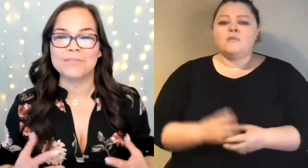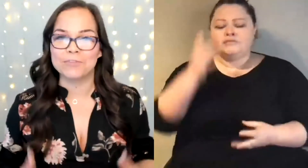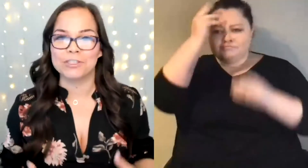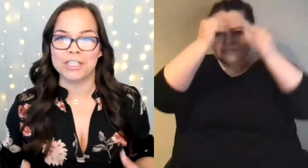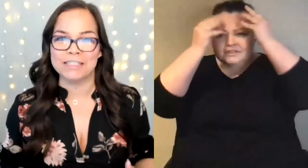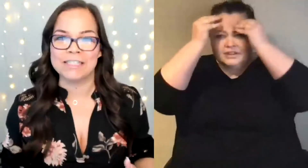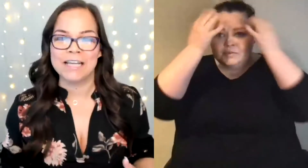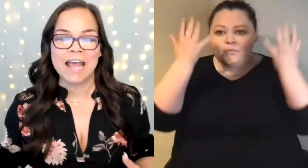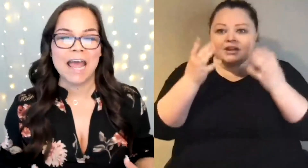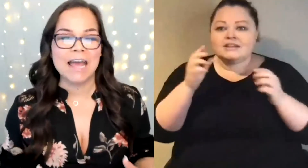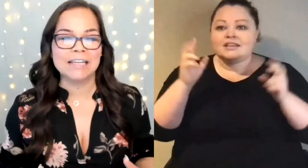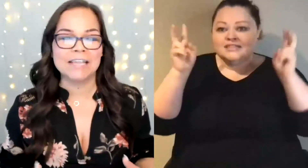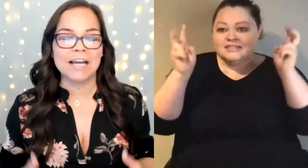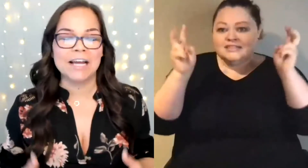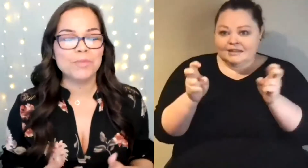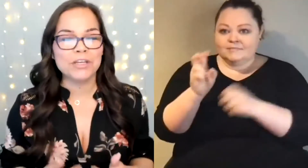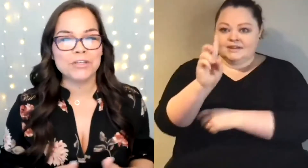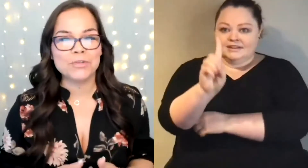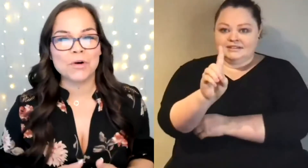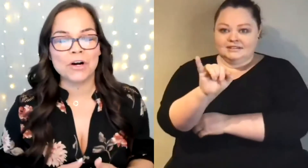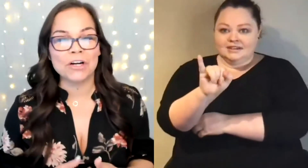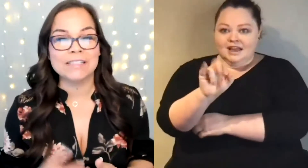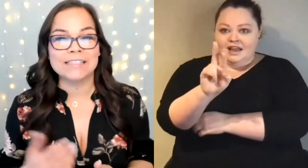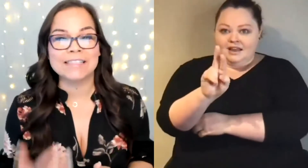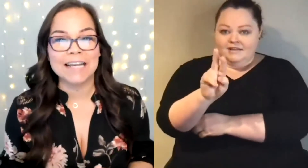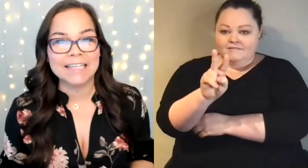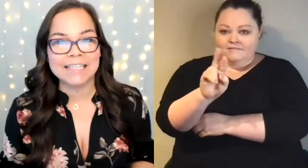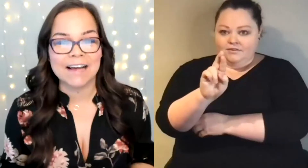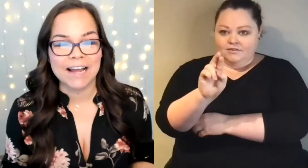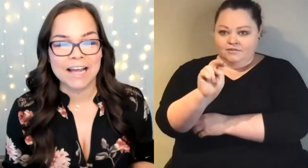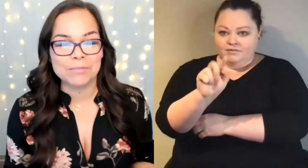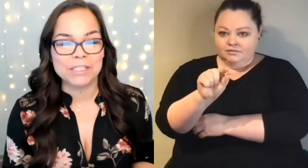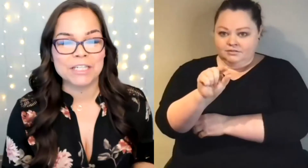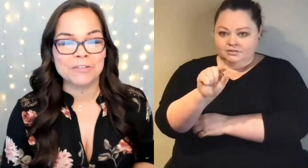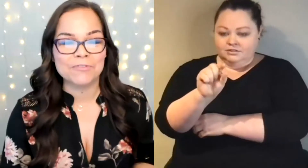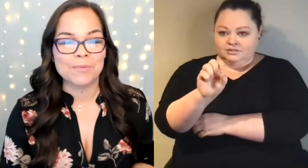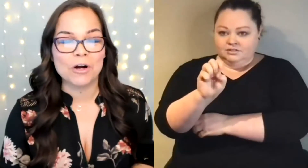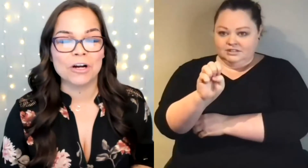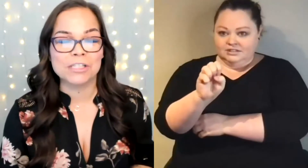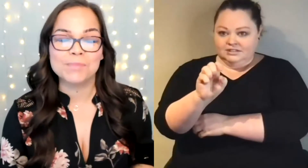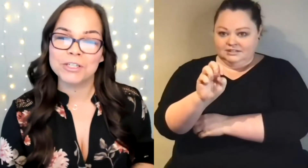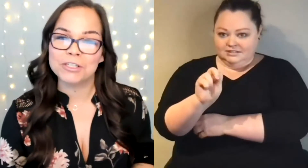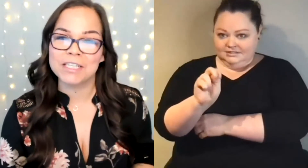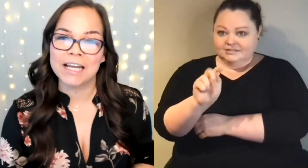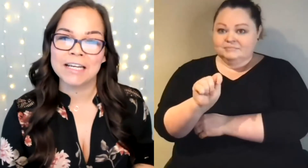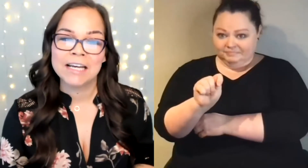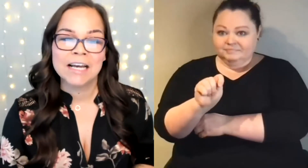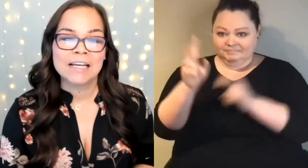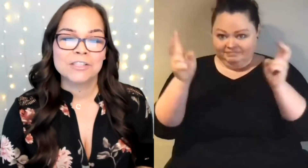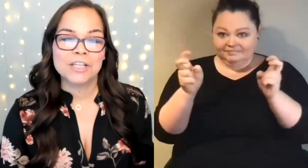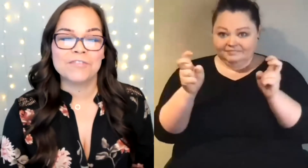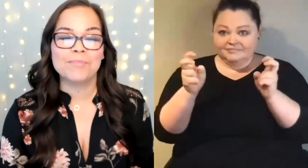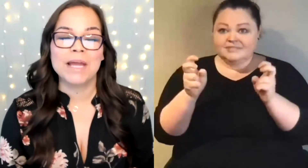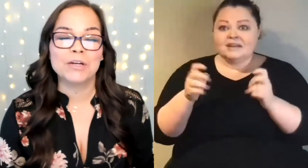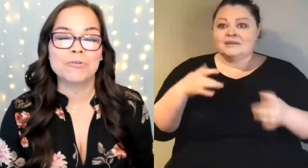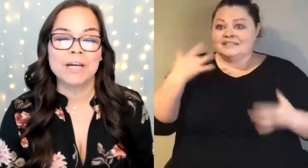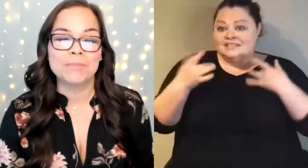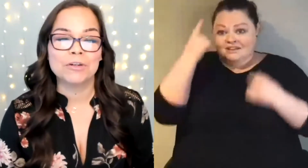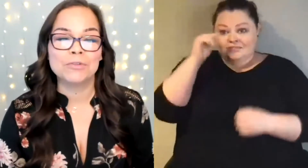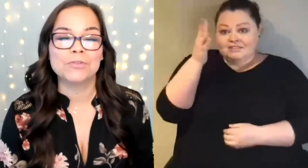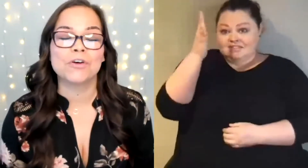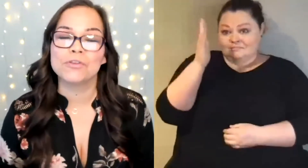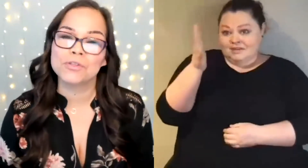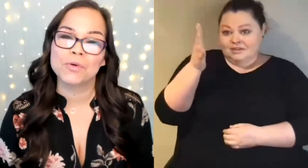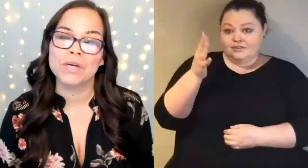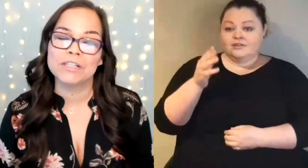of divergent. And I hope that you are as excited as I am to hear from our speaker today, Chef Ben